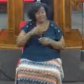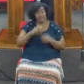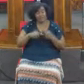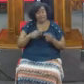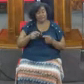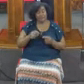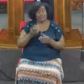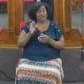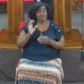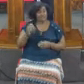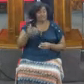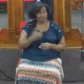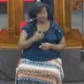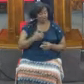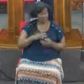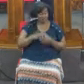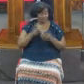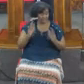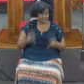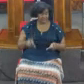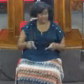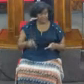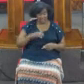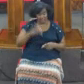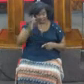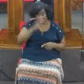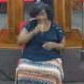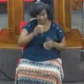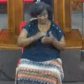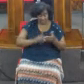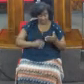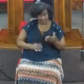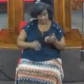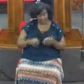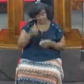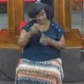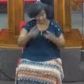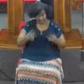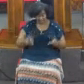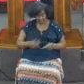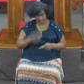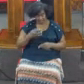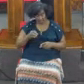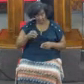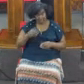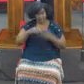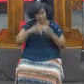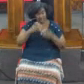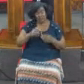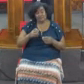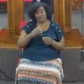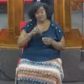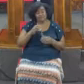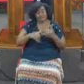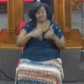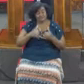the soul of an individual. Right. I've never read anywhere in the Bible where heaven rejoiced over a political